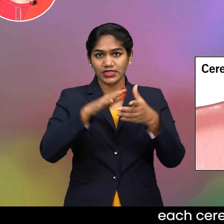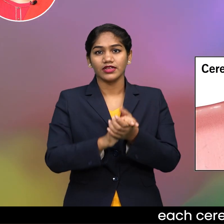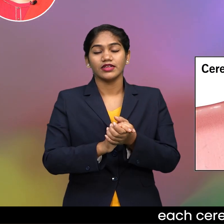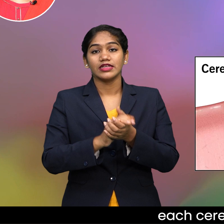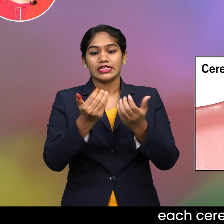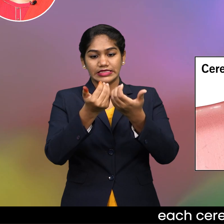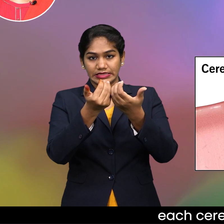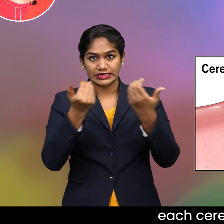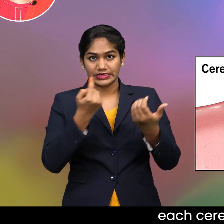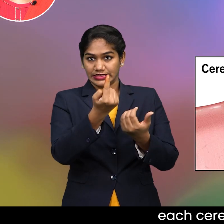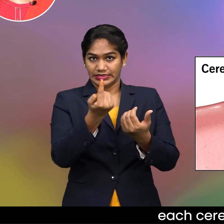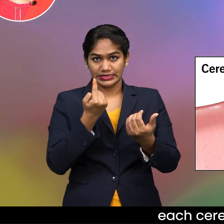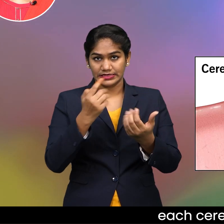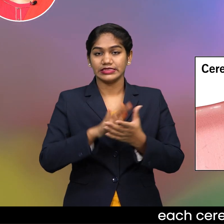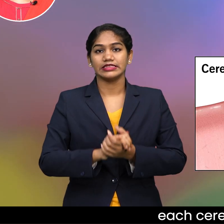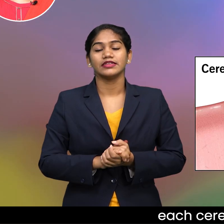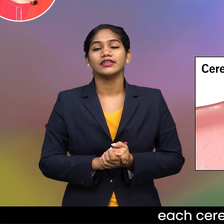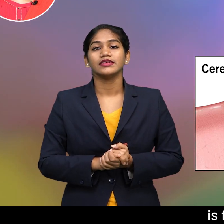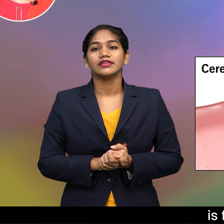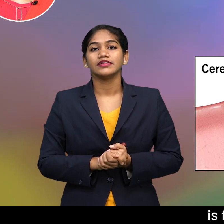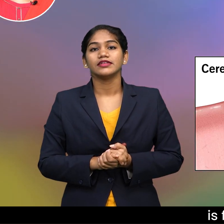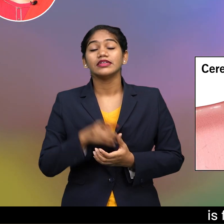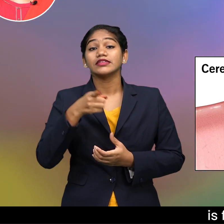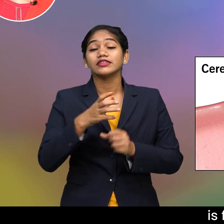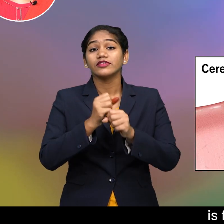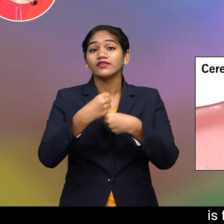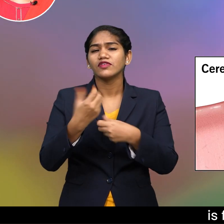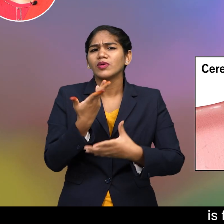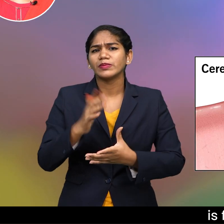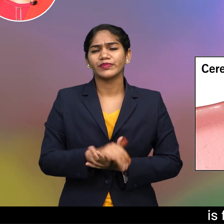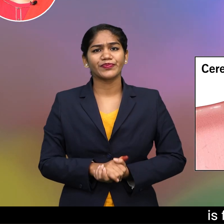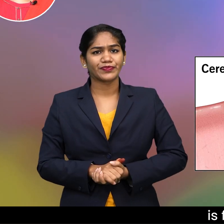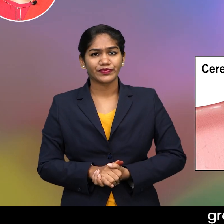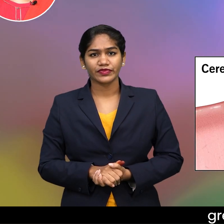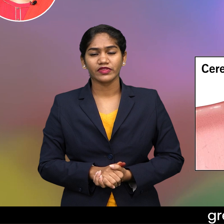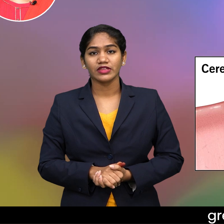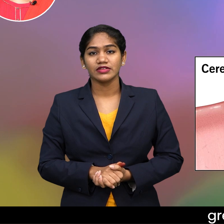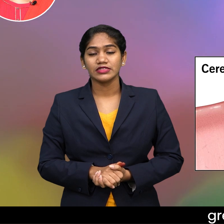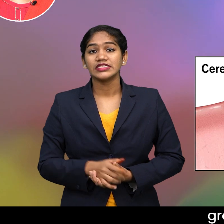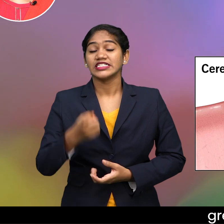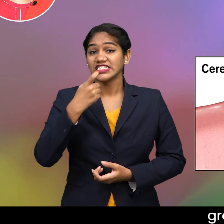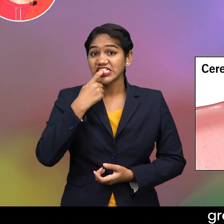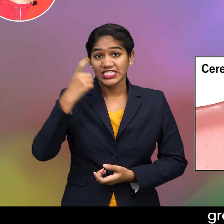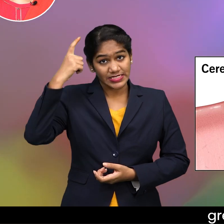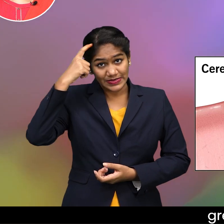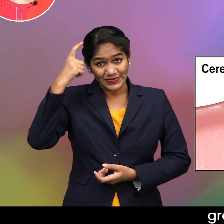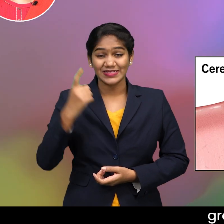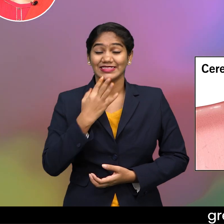each cerebral hemisphere is formed of grey matter